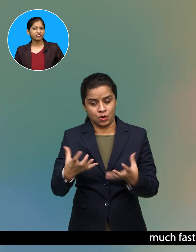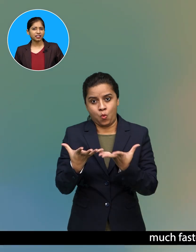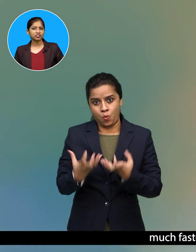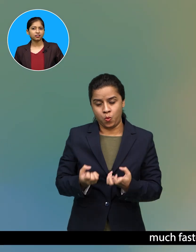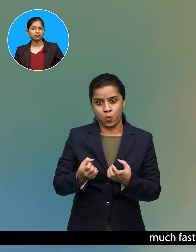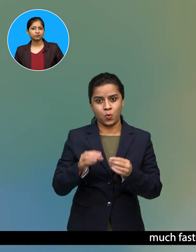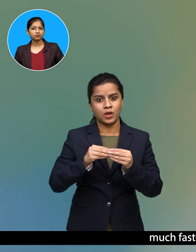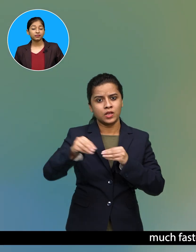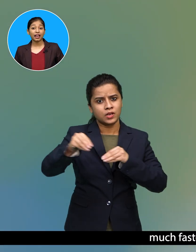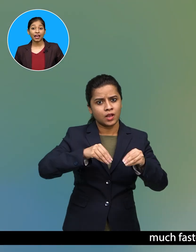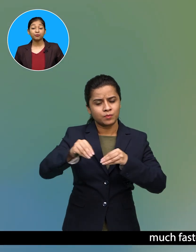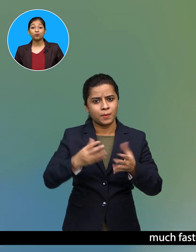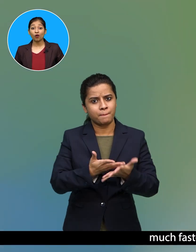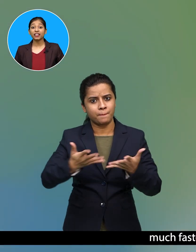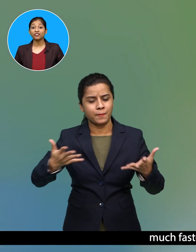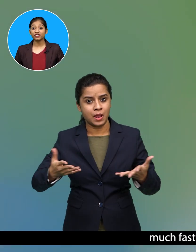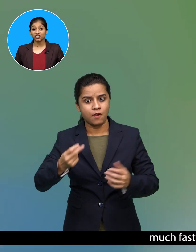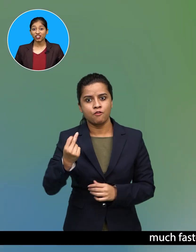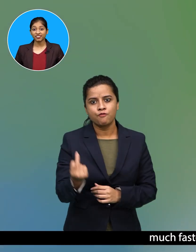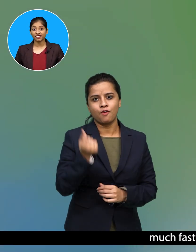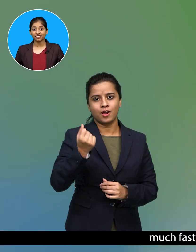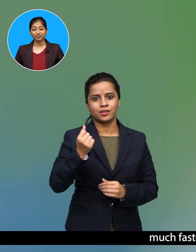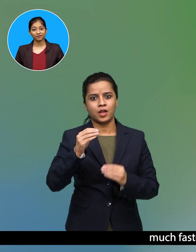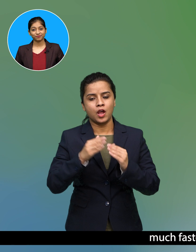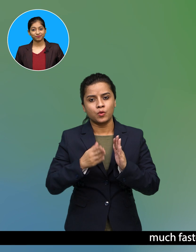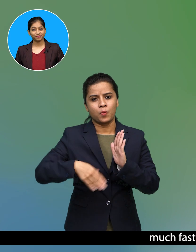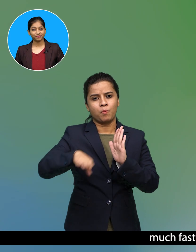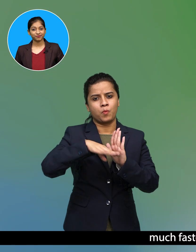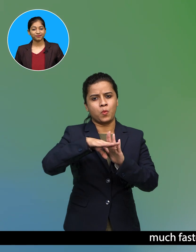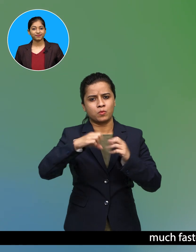much faster and more efficiently.